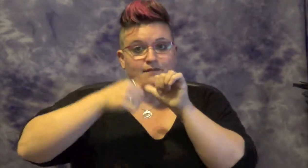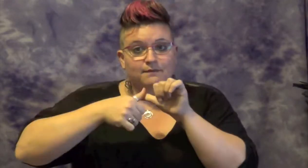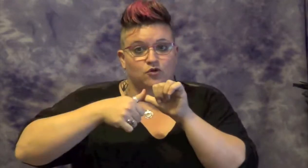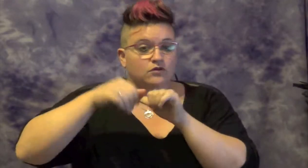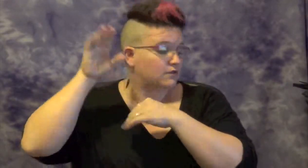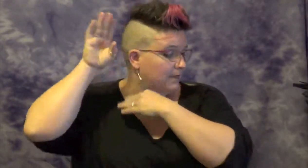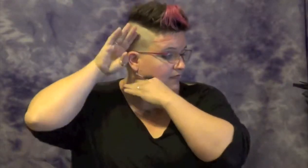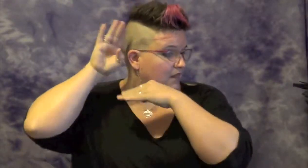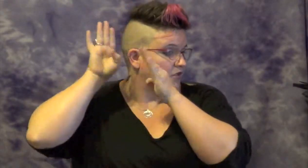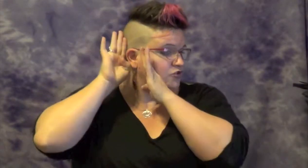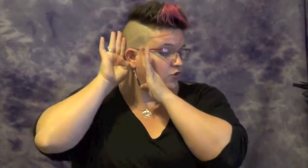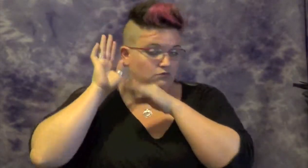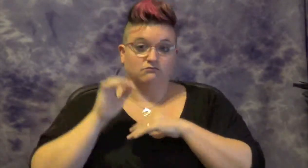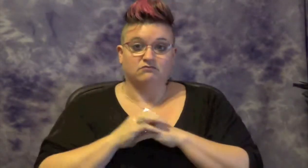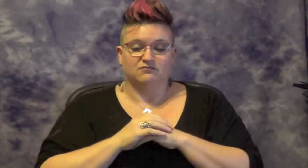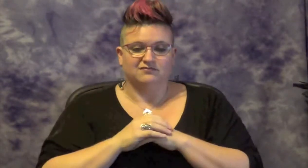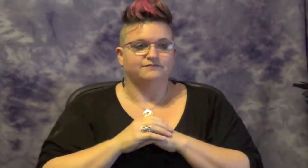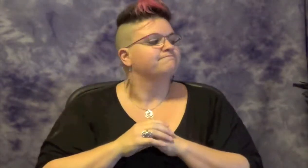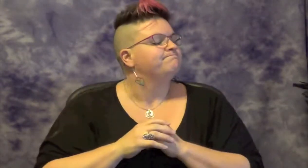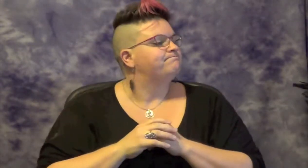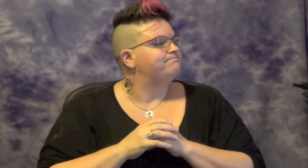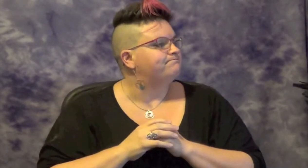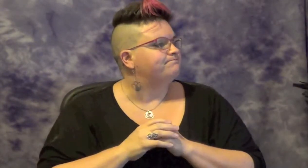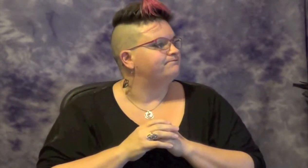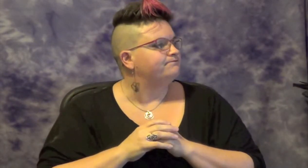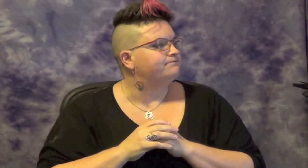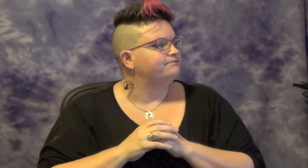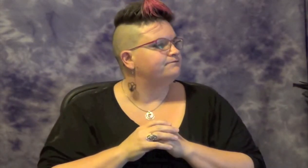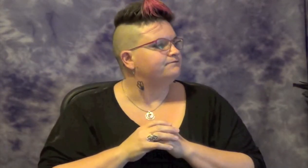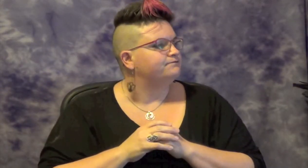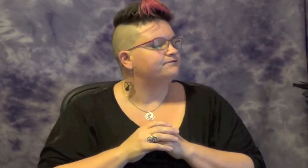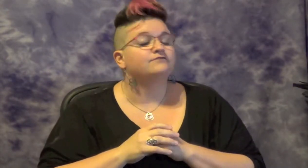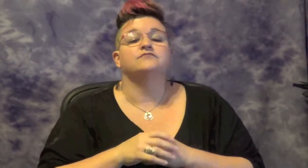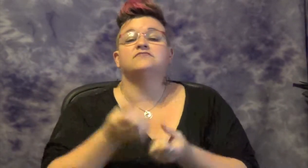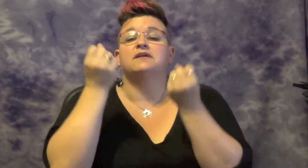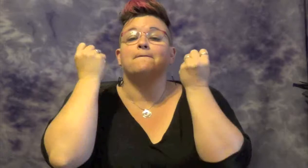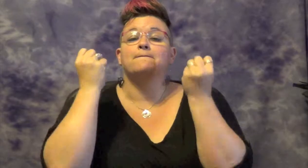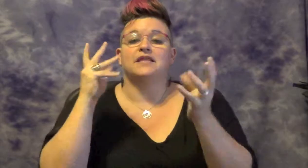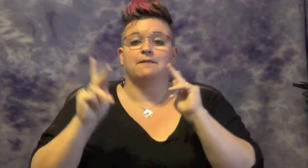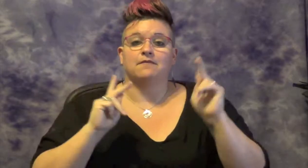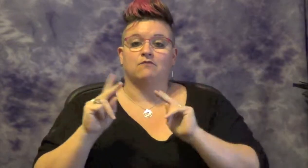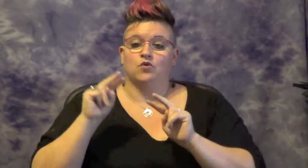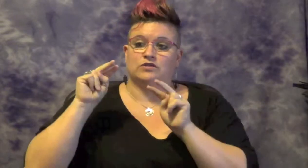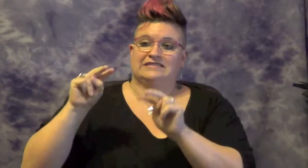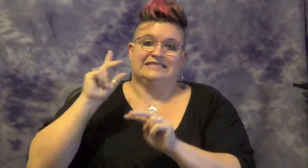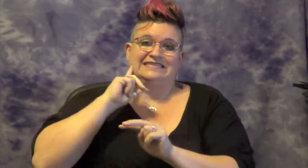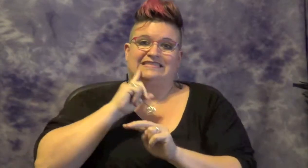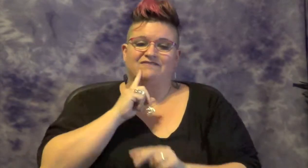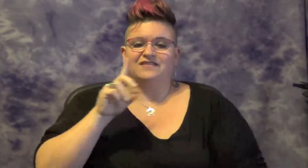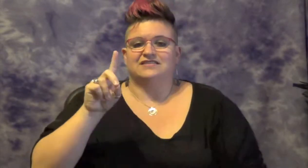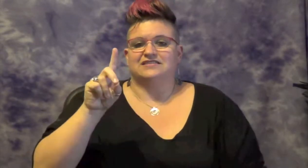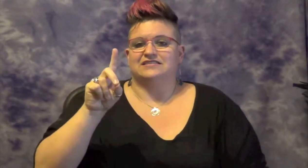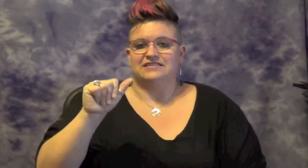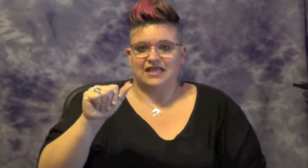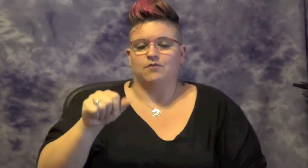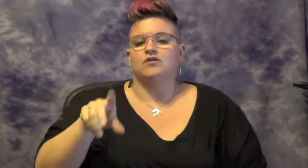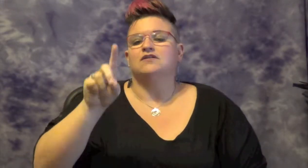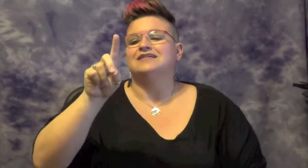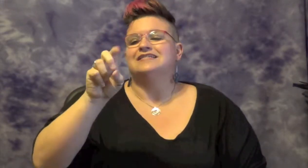Most hearing people will view them from the pathological view, meaning that they're going to focus on deafness as